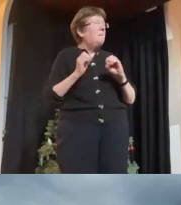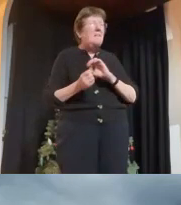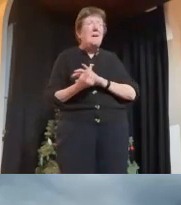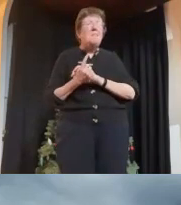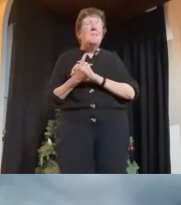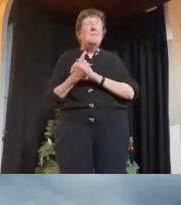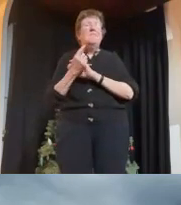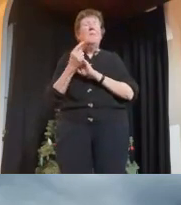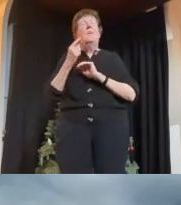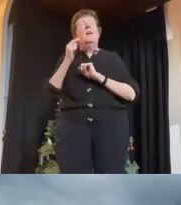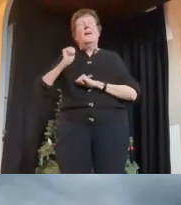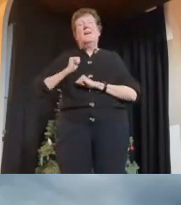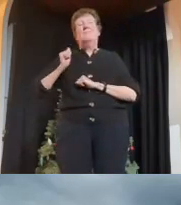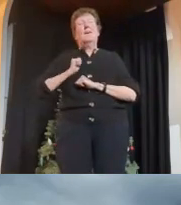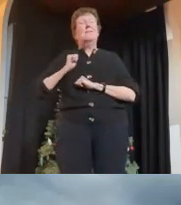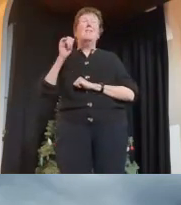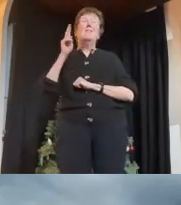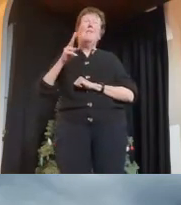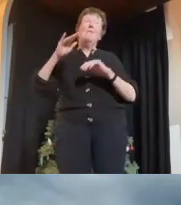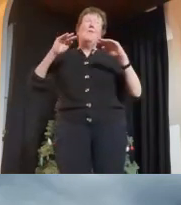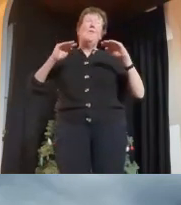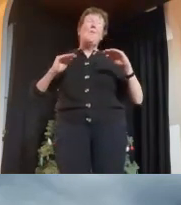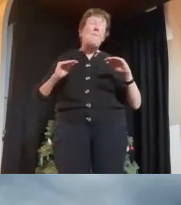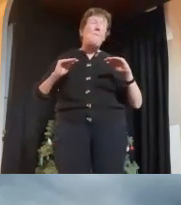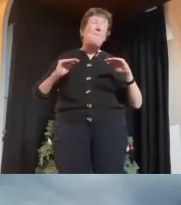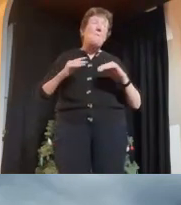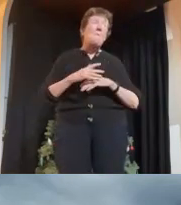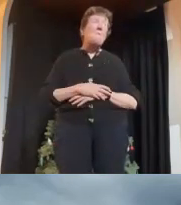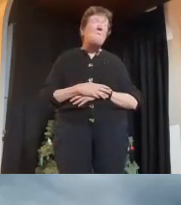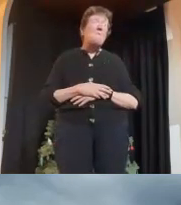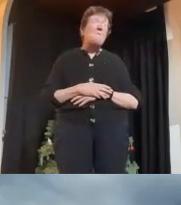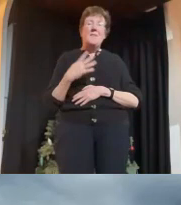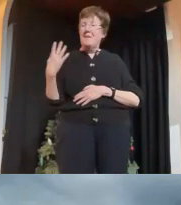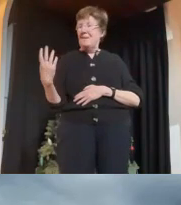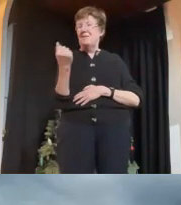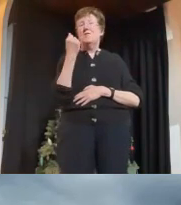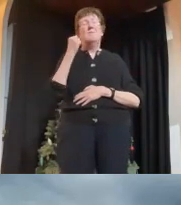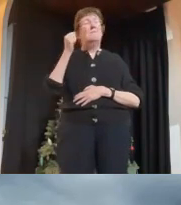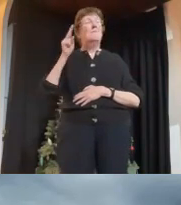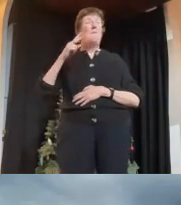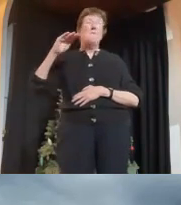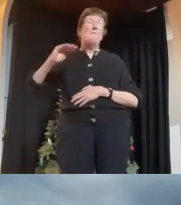field. Things are not happening. It doesn't look very positive. Expectations are low.